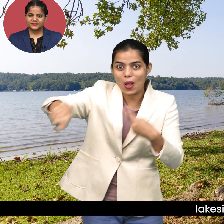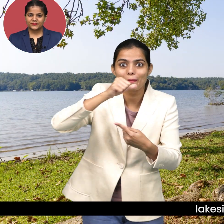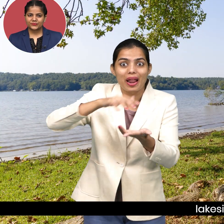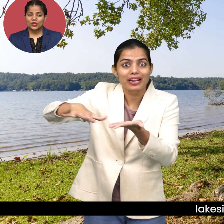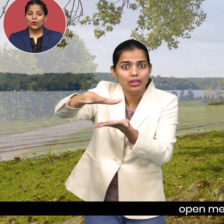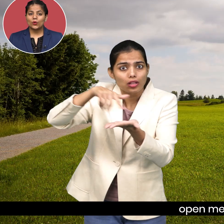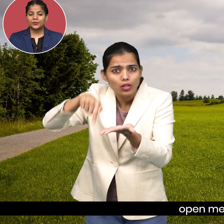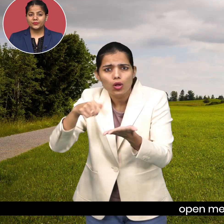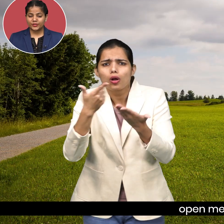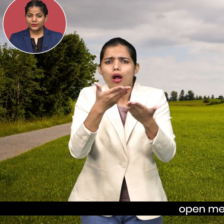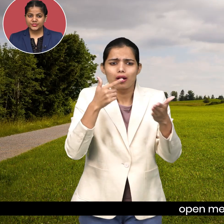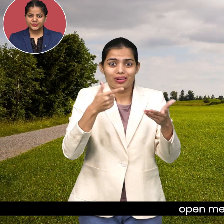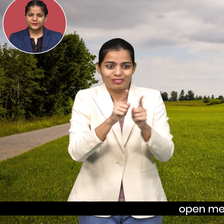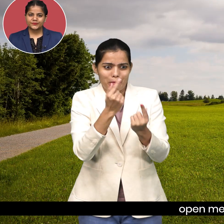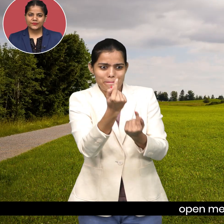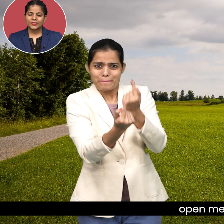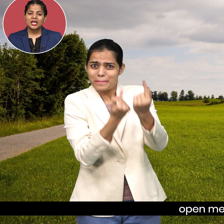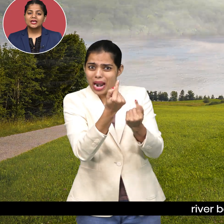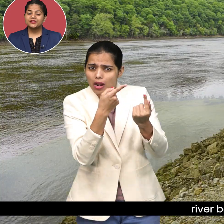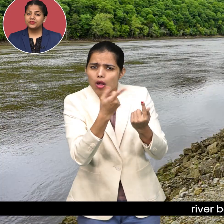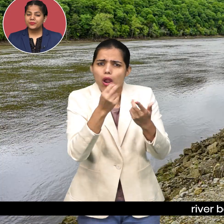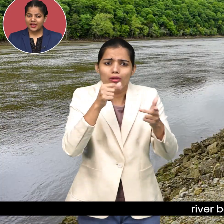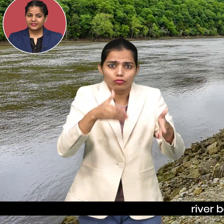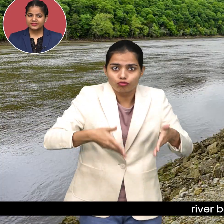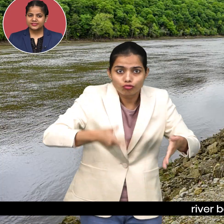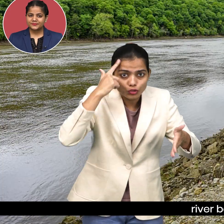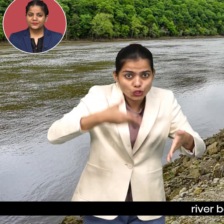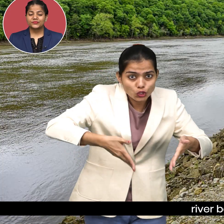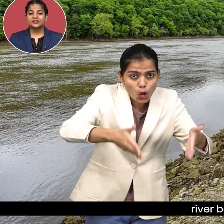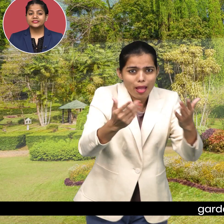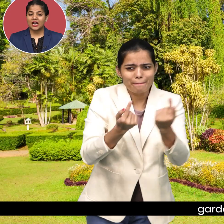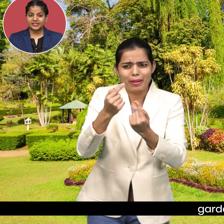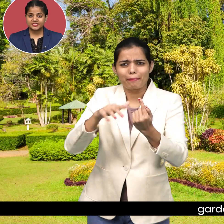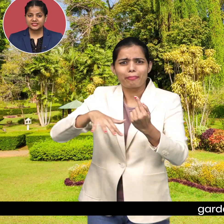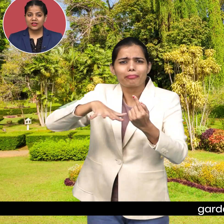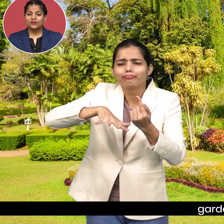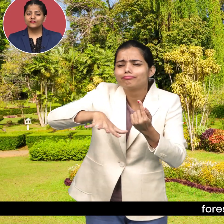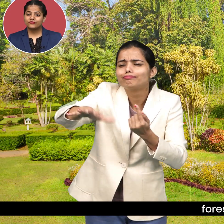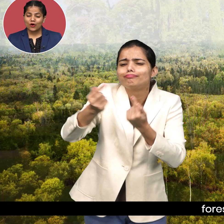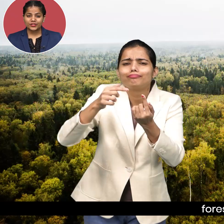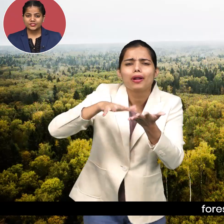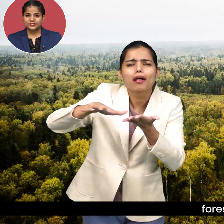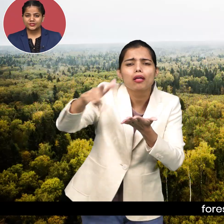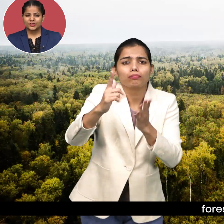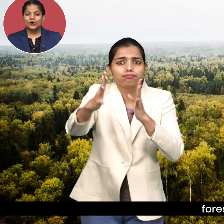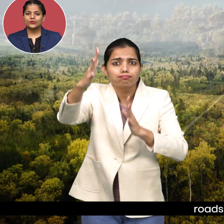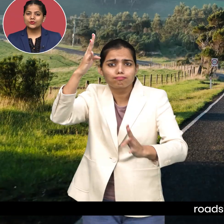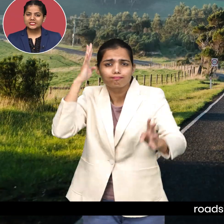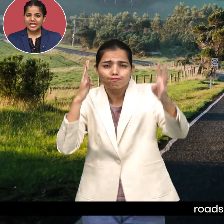lakesides, open meadows, river banks, gardens,